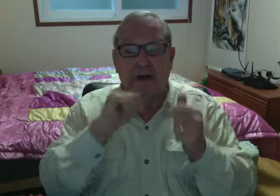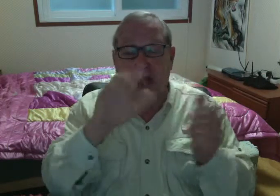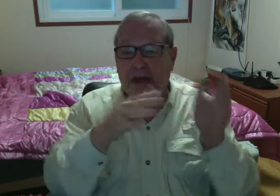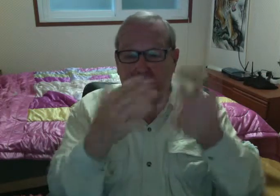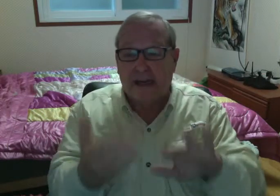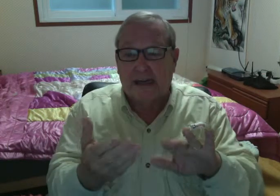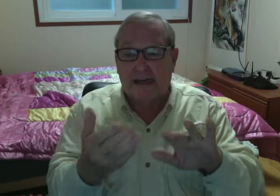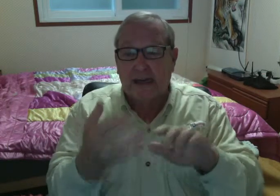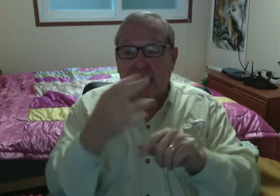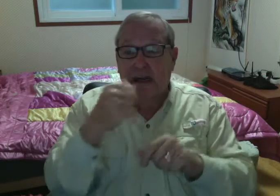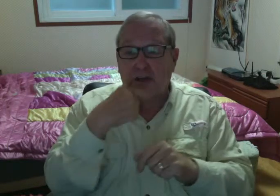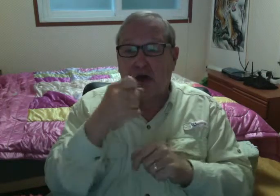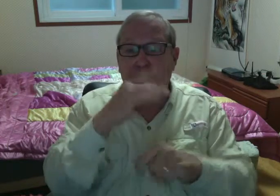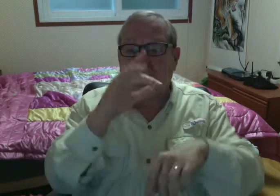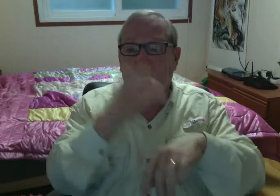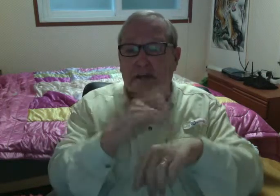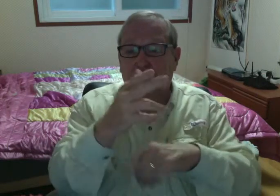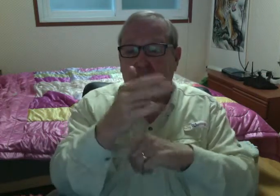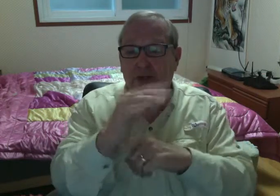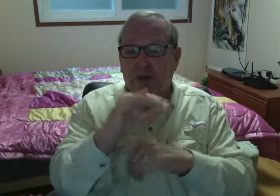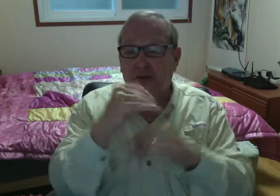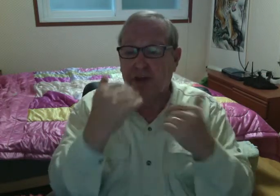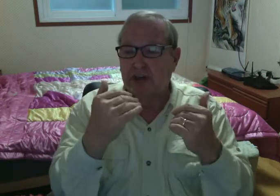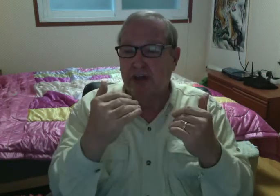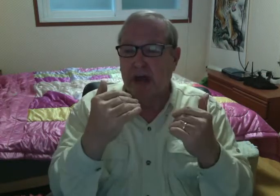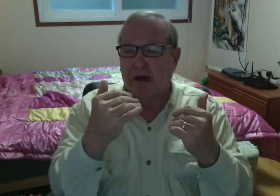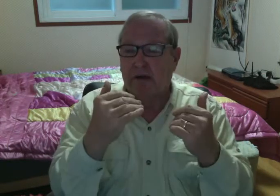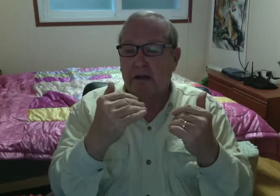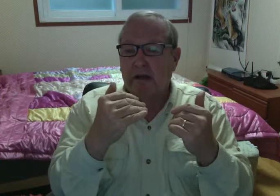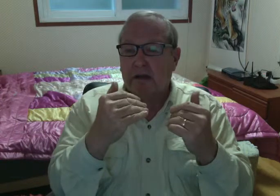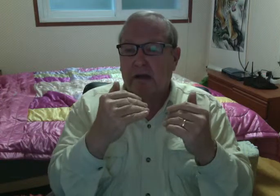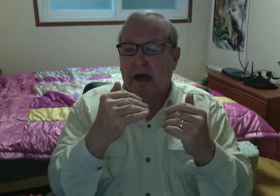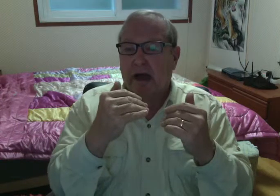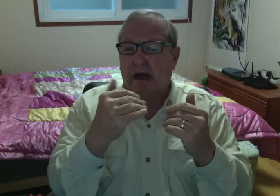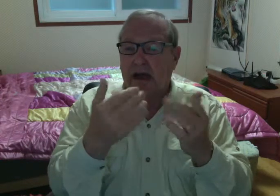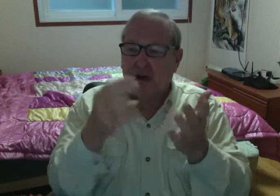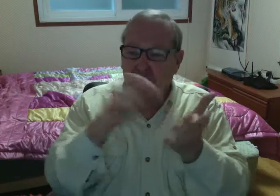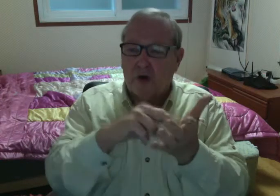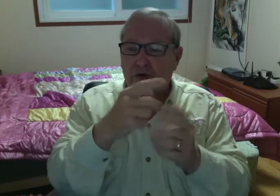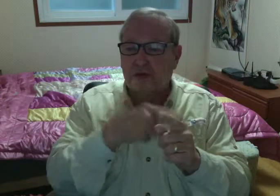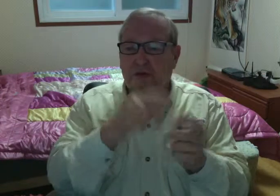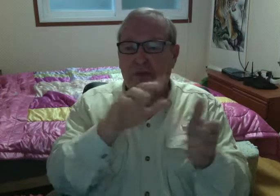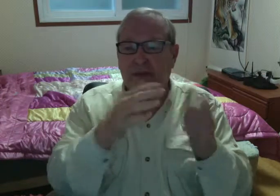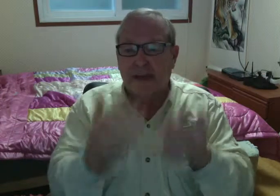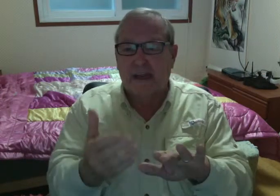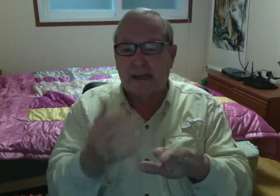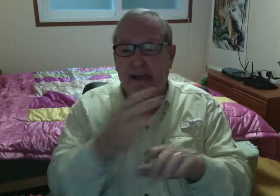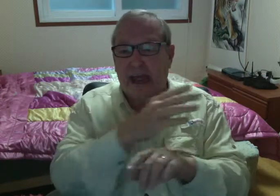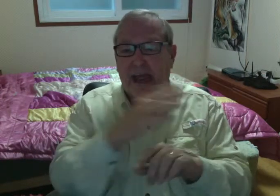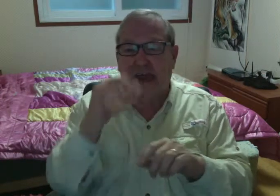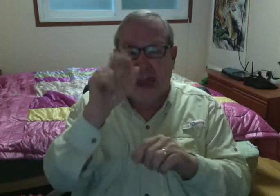now. He arose from the dead and had to go to heaven to receive his glorified